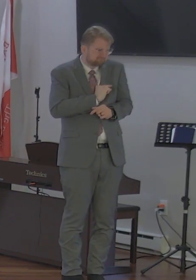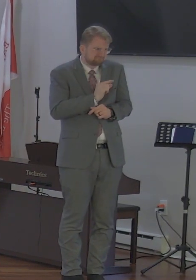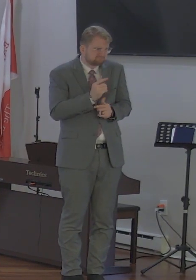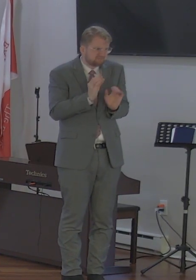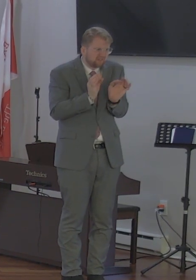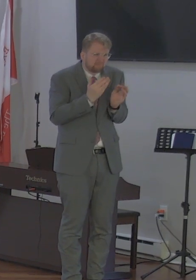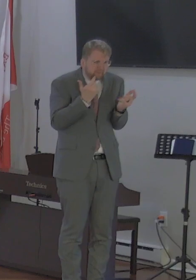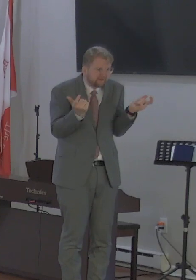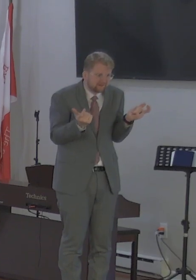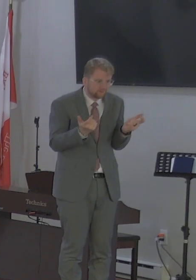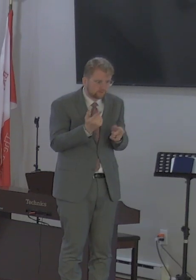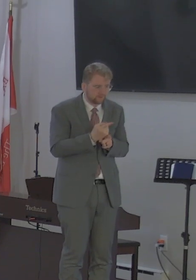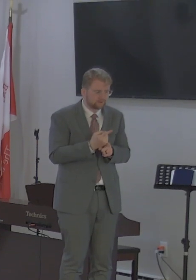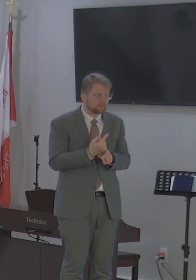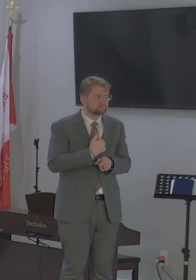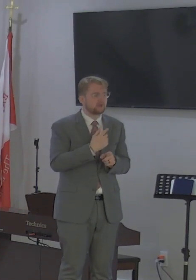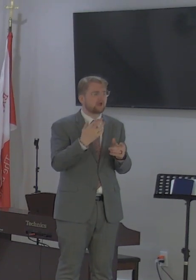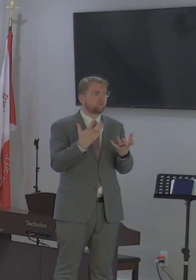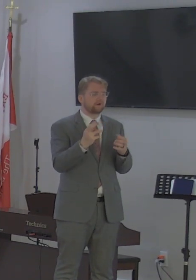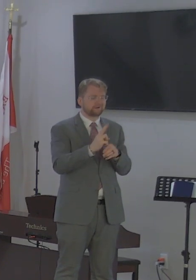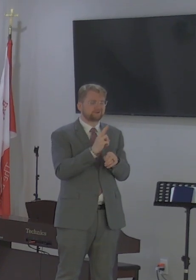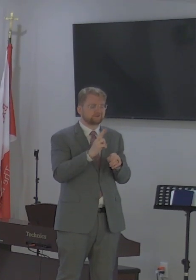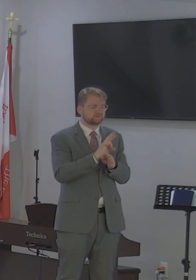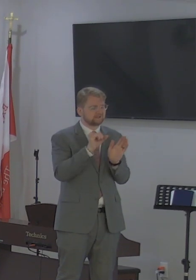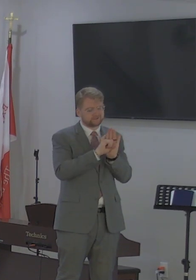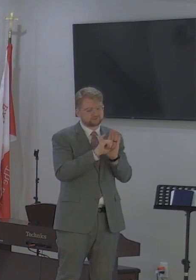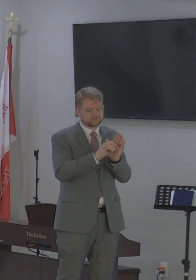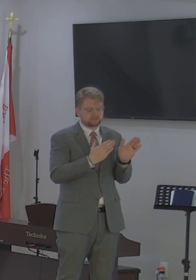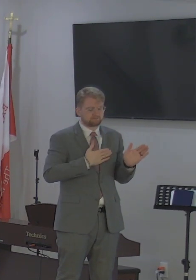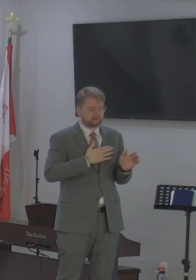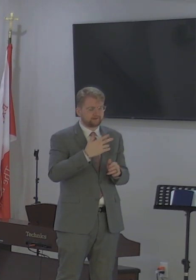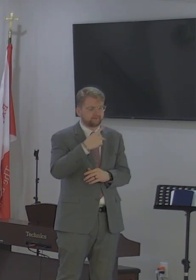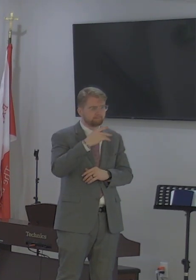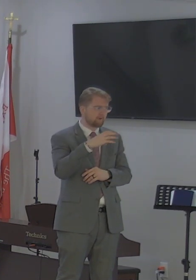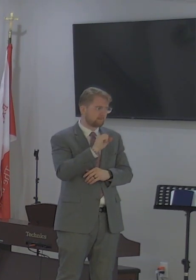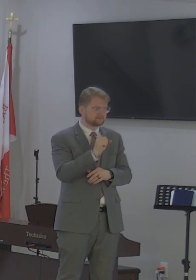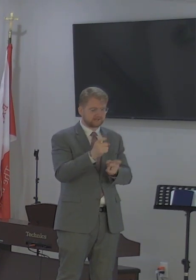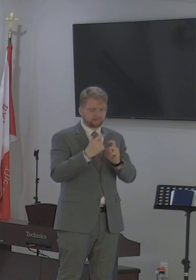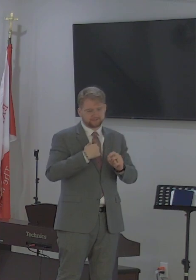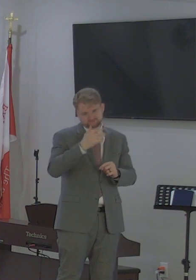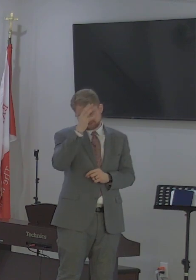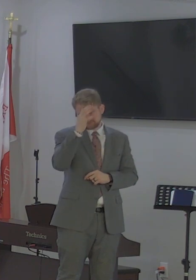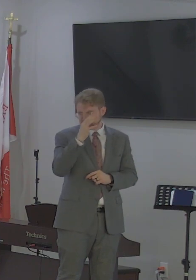I was going to use an illustration that my pops gave me, but I'm going to change it a little bit.